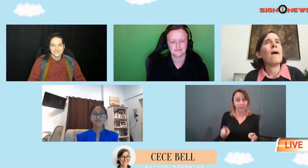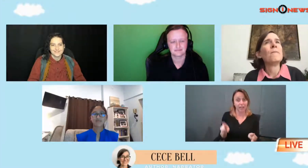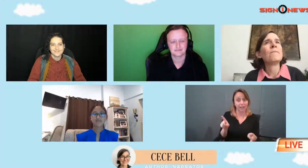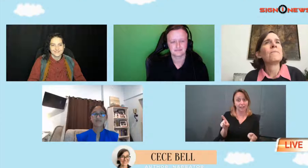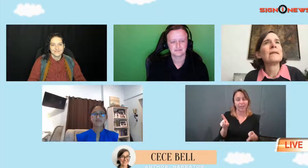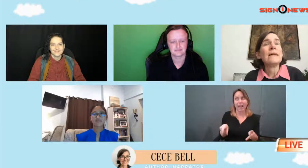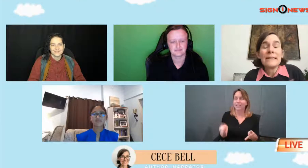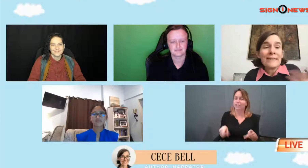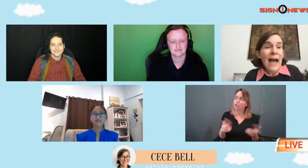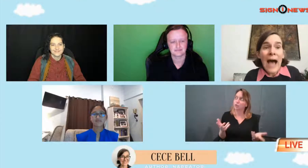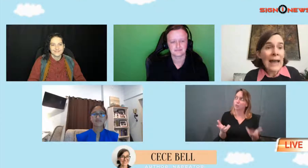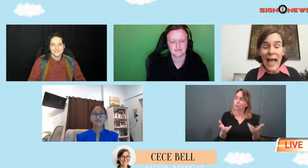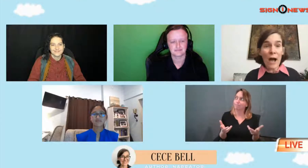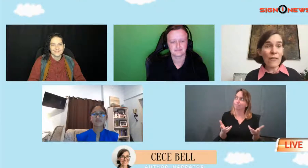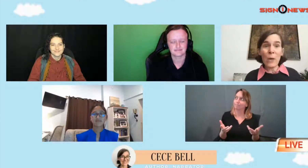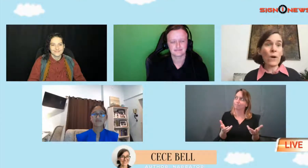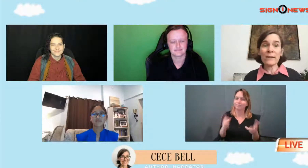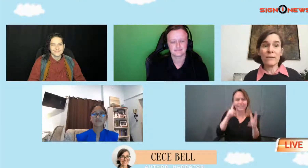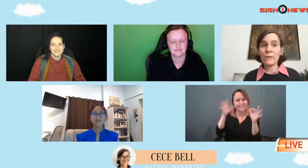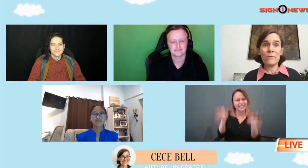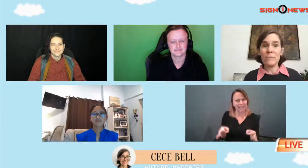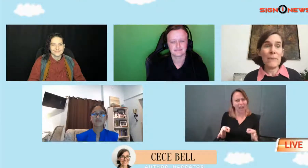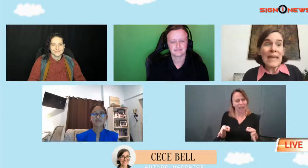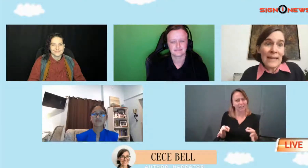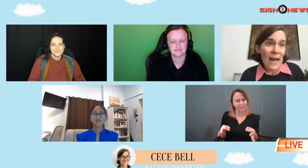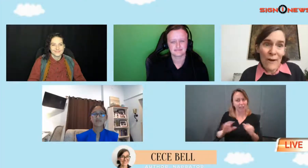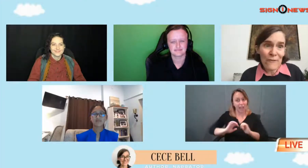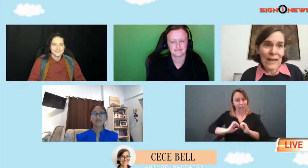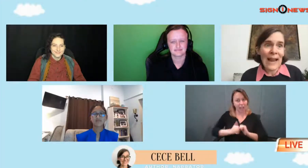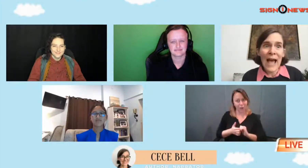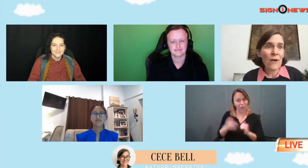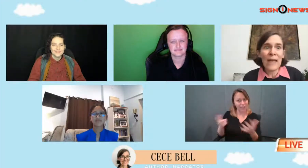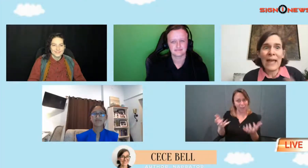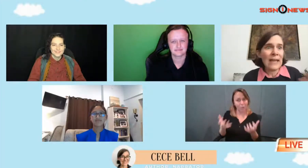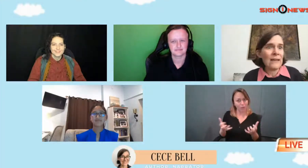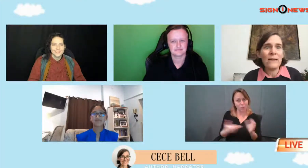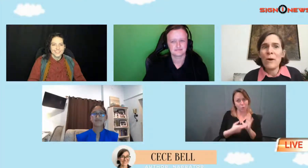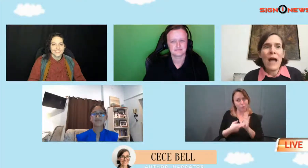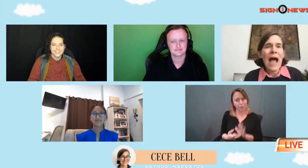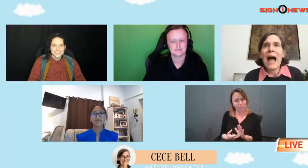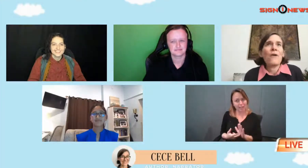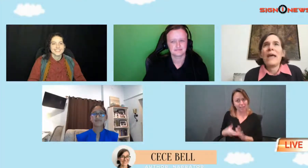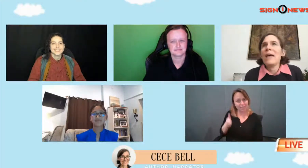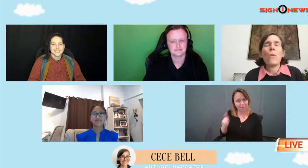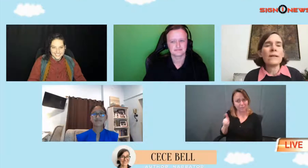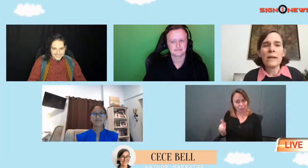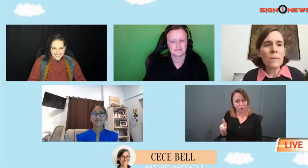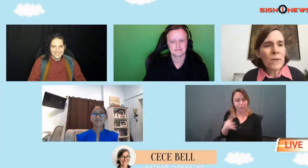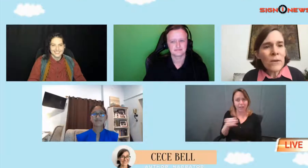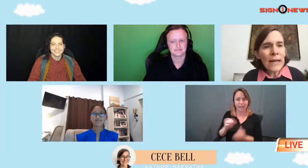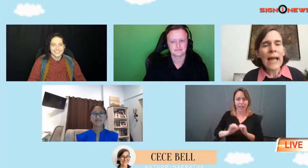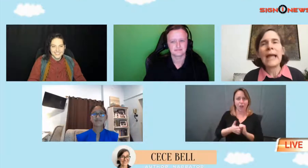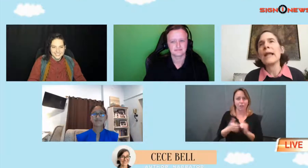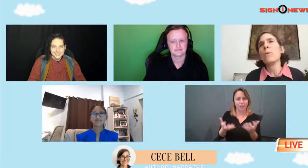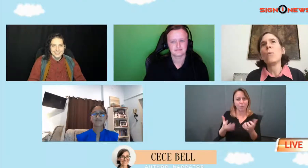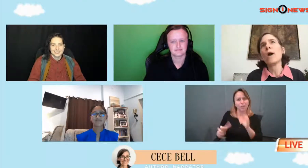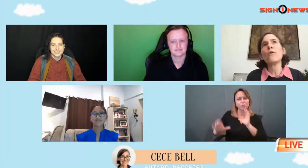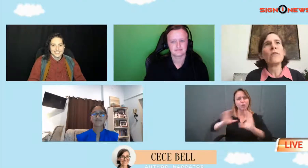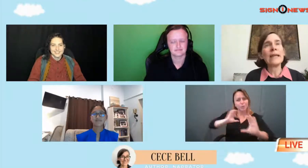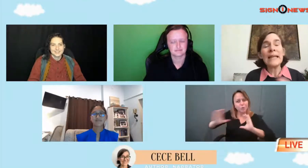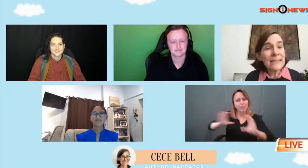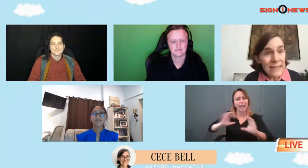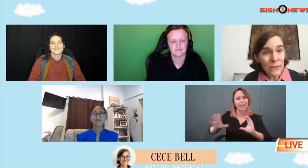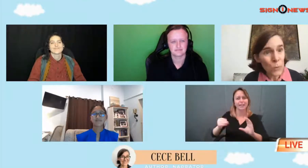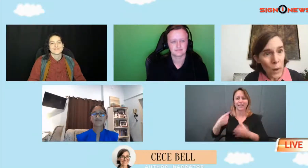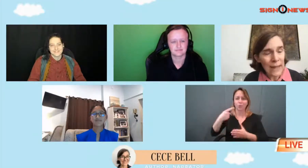to decide how they want to be deaf and how they want to communicate and what